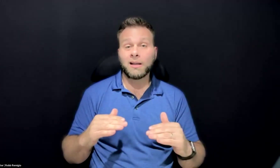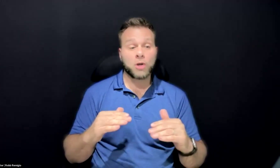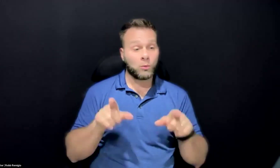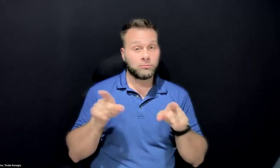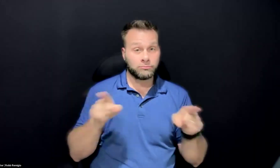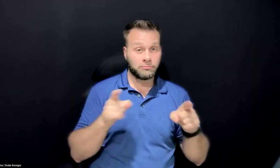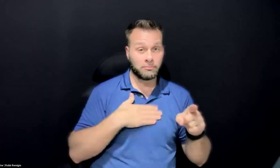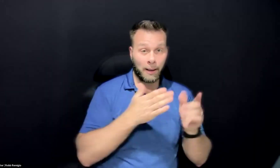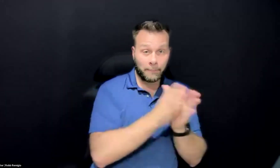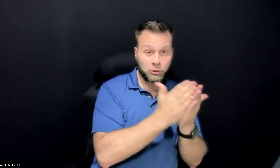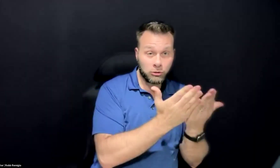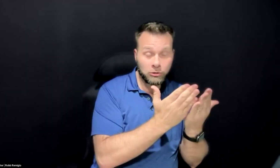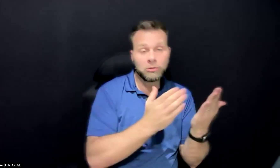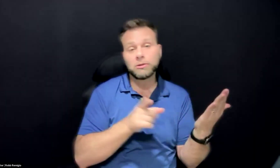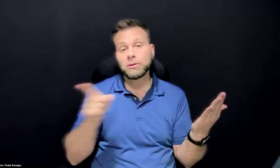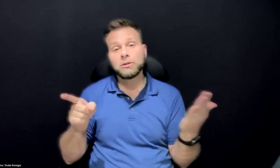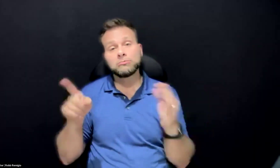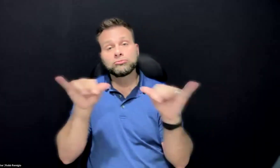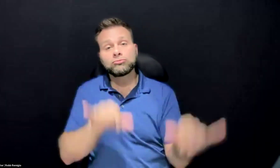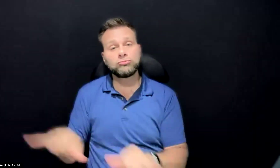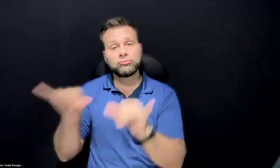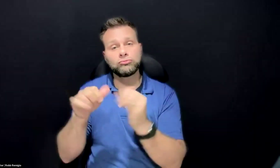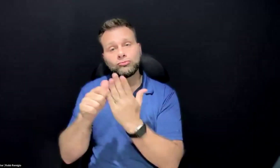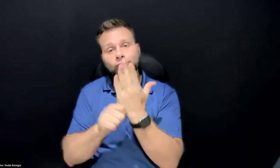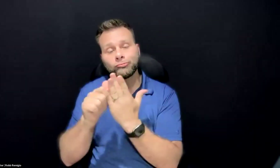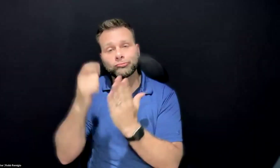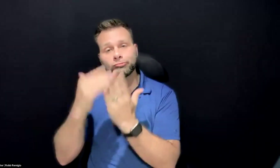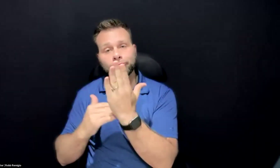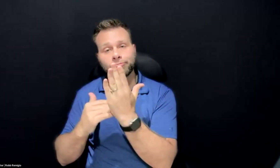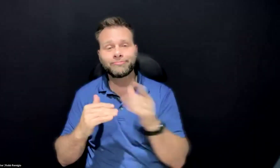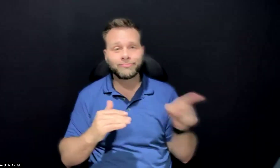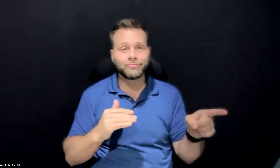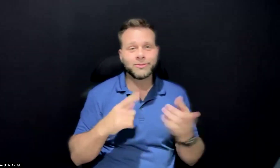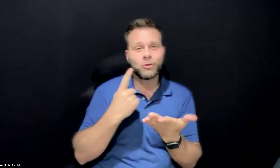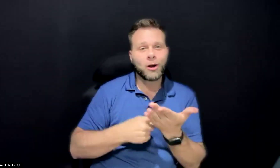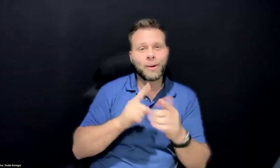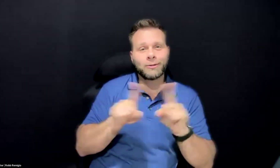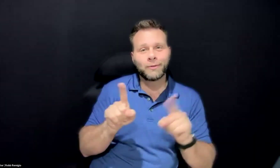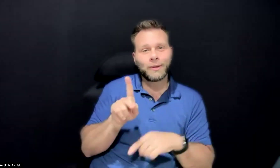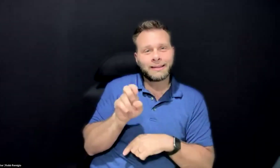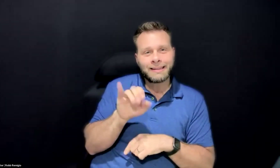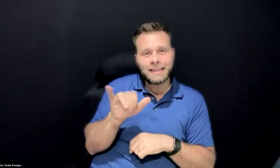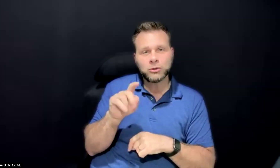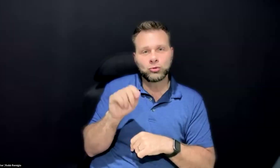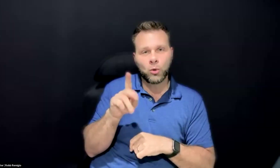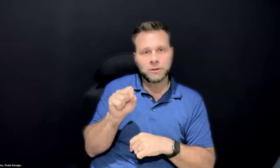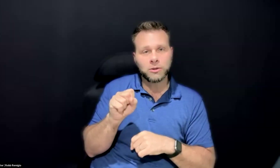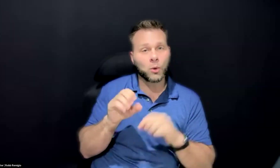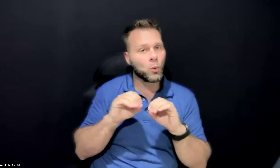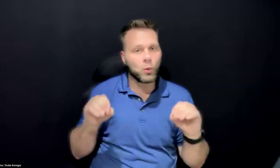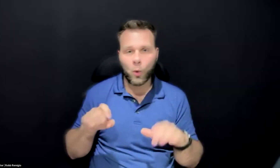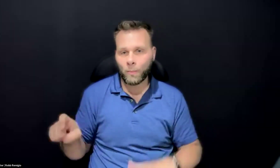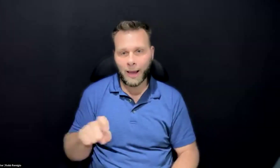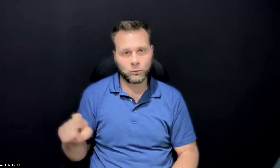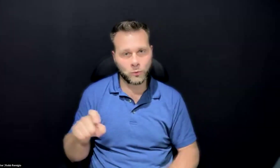is I'm talking about only doing it with keystrokes, no mouse allowed with this.